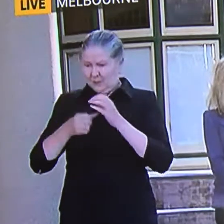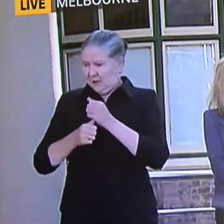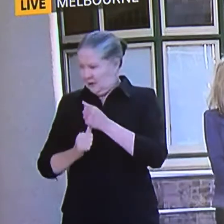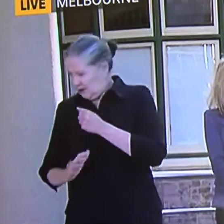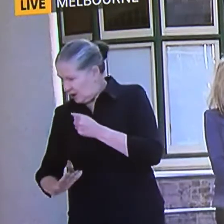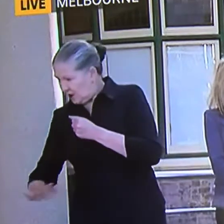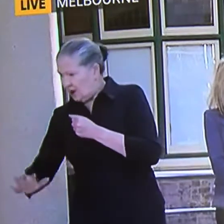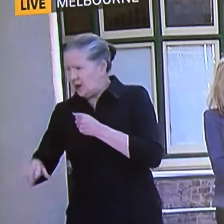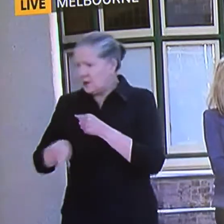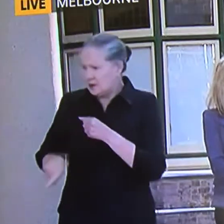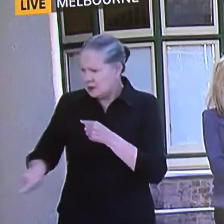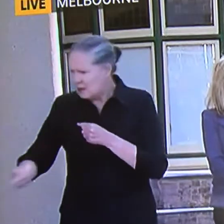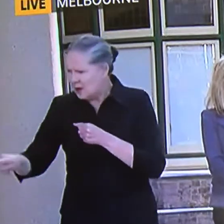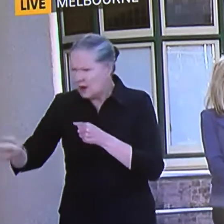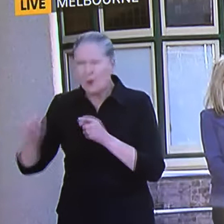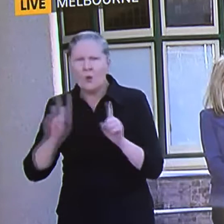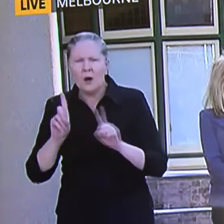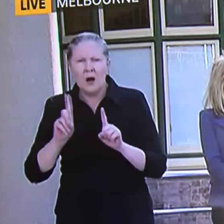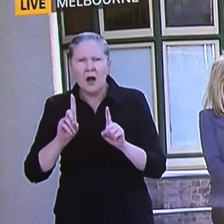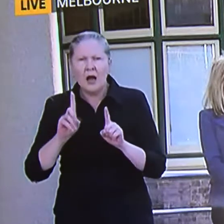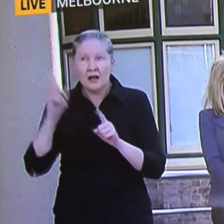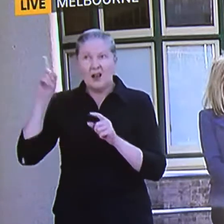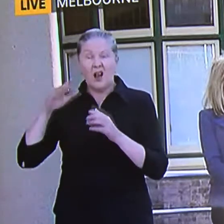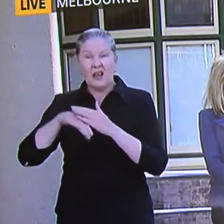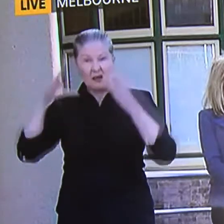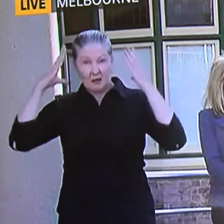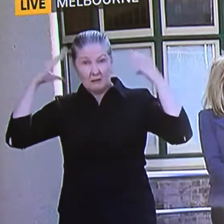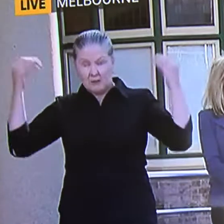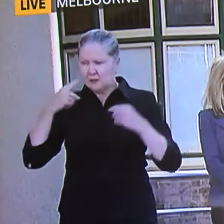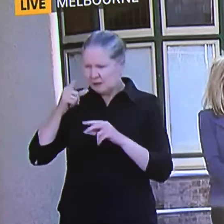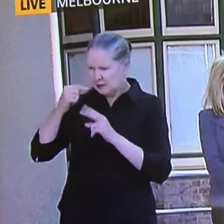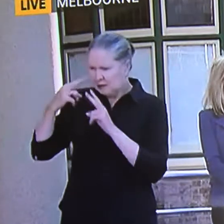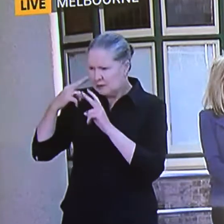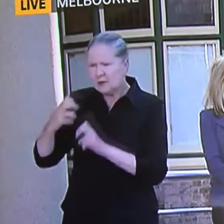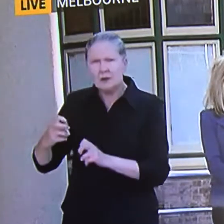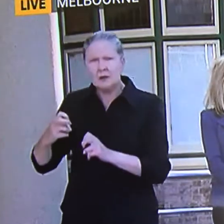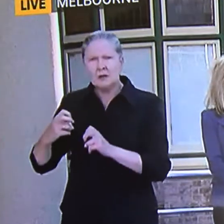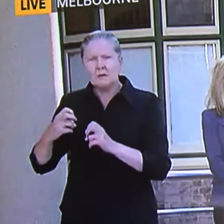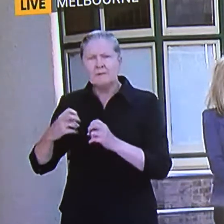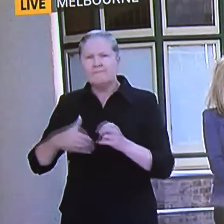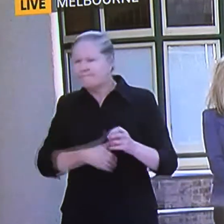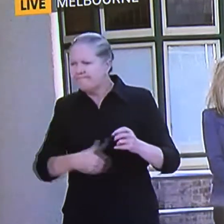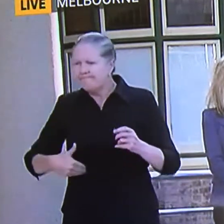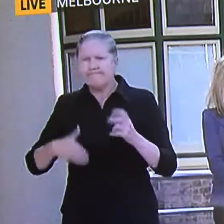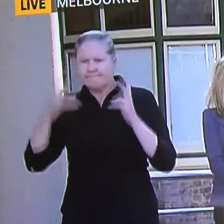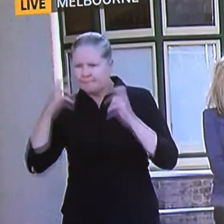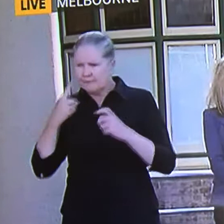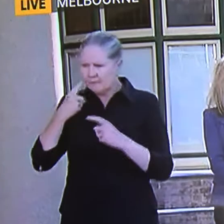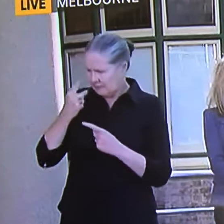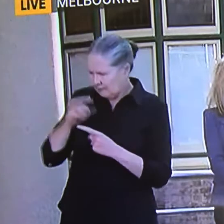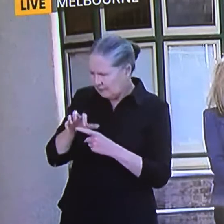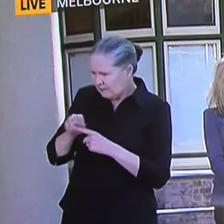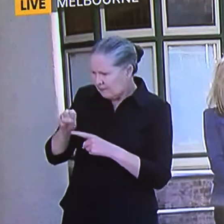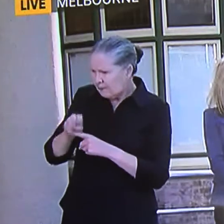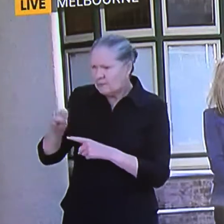on the basis of what the Netherlands has shown, the capacity to analyse sewage to see whether or not there are early trace signs.